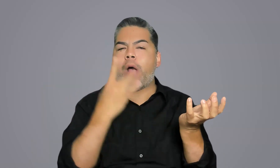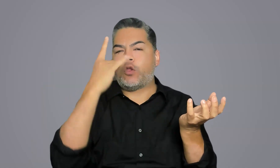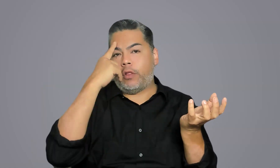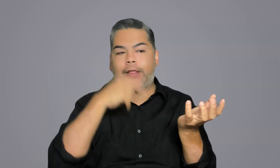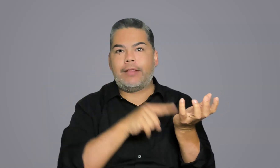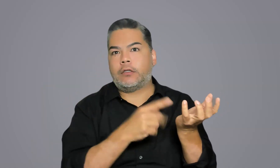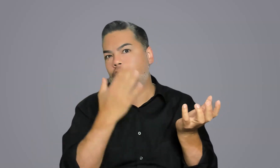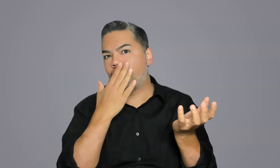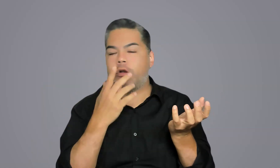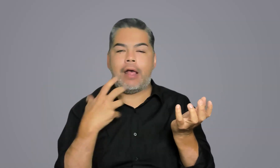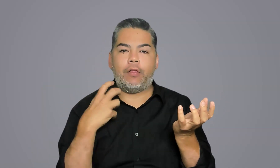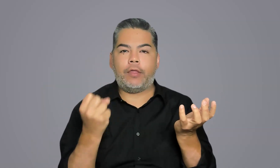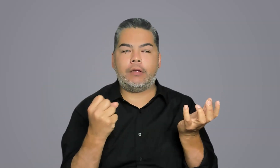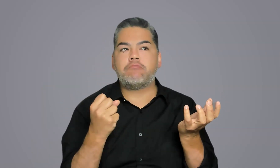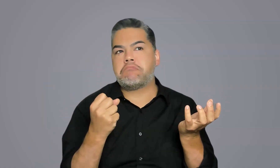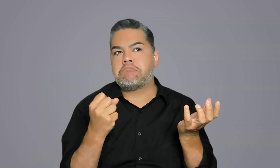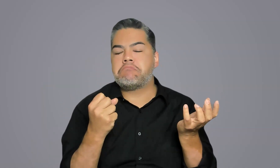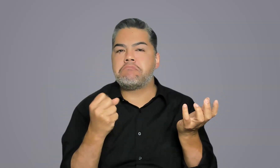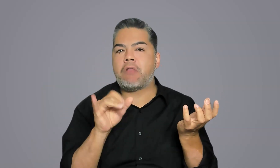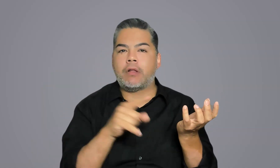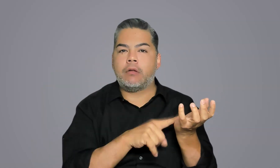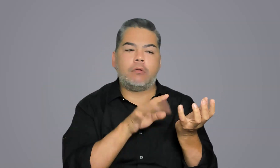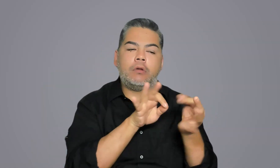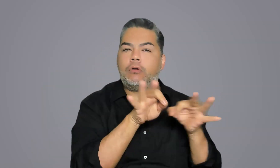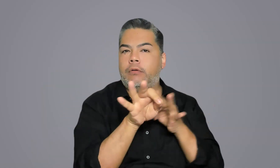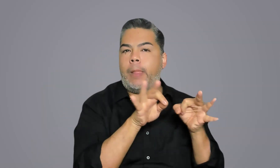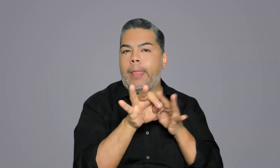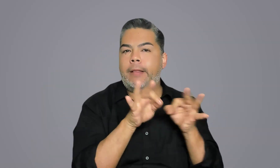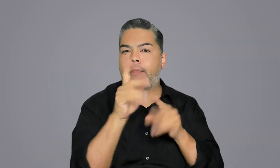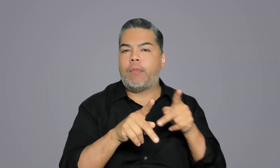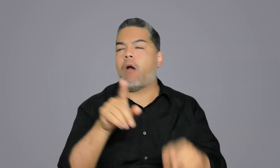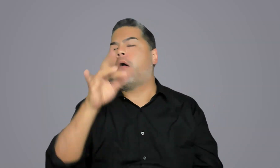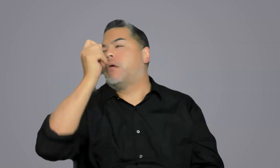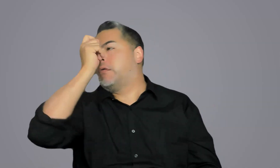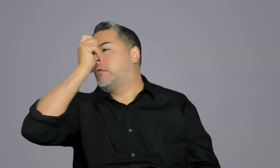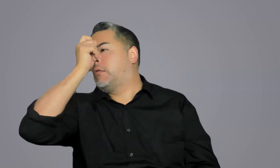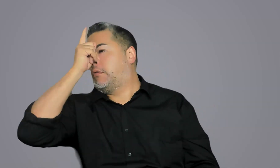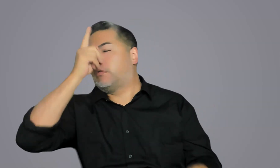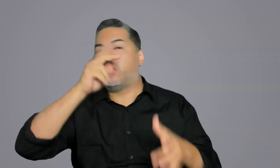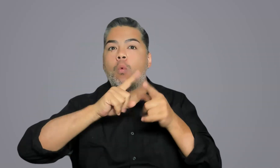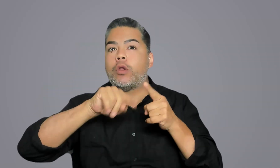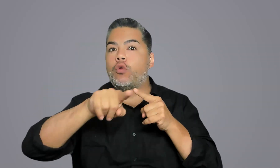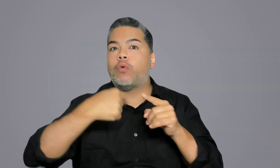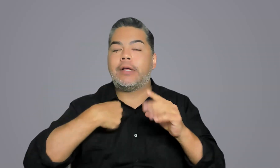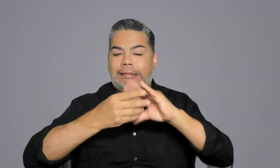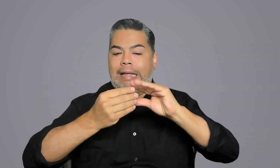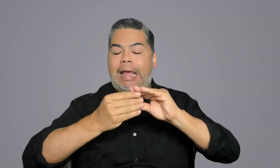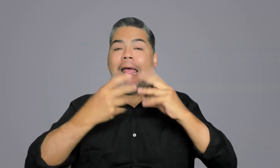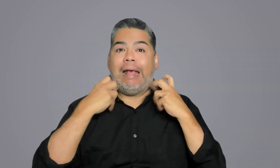example of something healthy to eat. So I would probably describe that so people get an understanding about what you mean when you say healthy eating in your